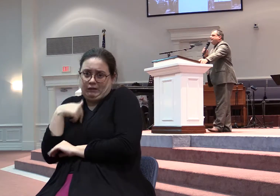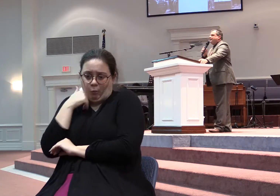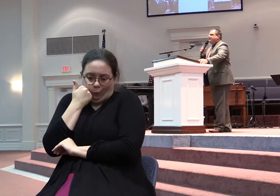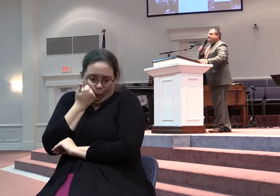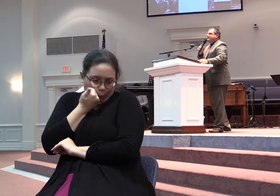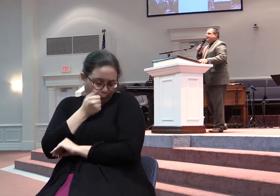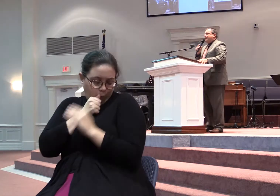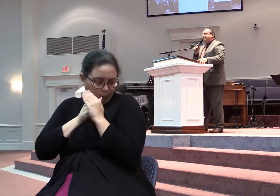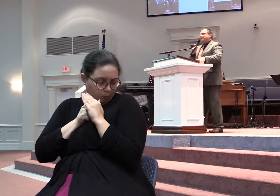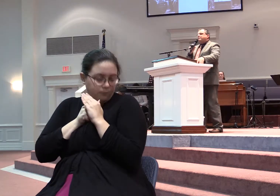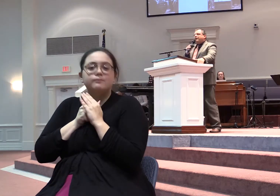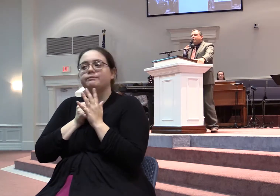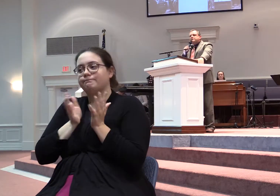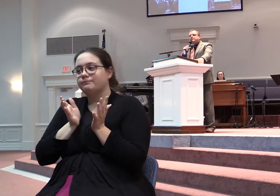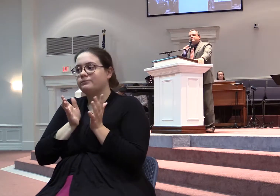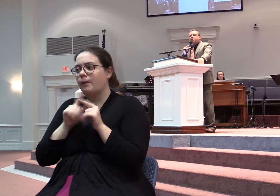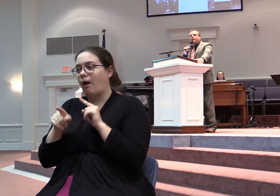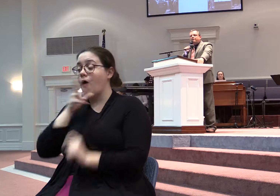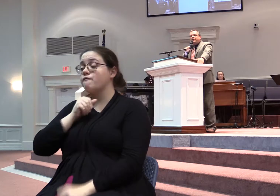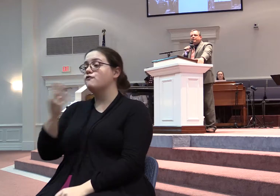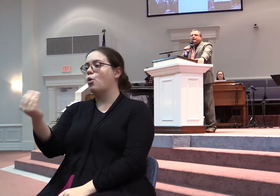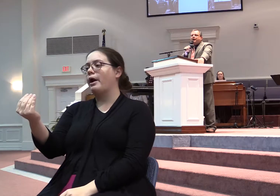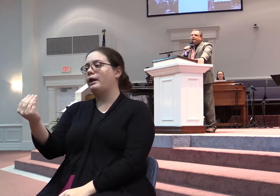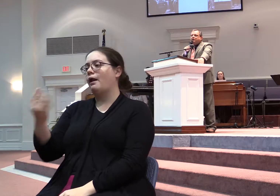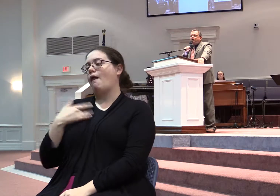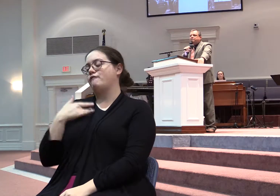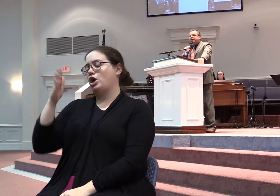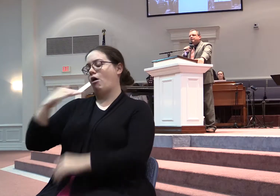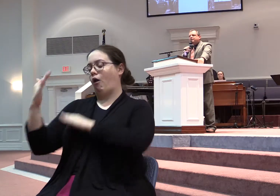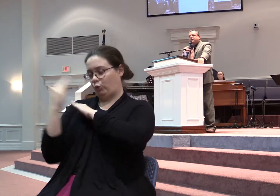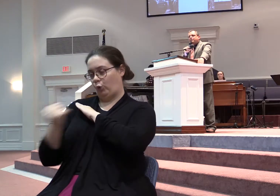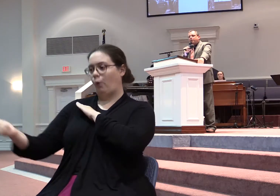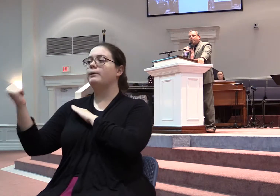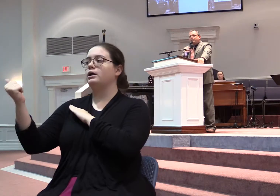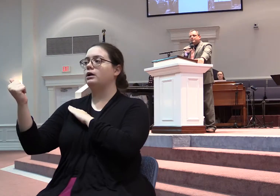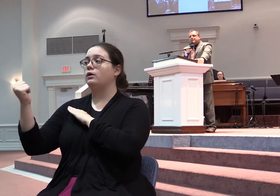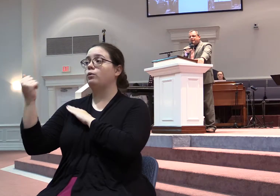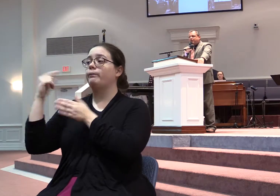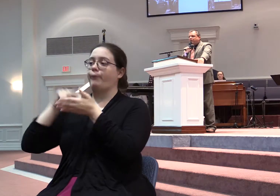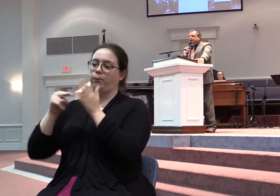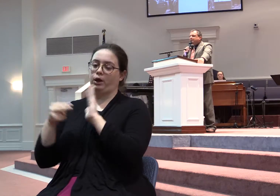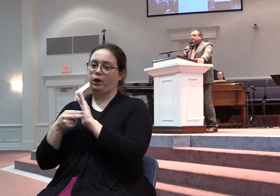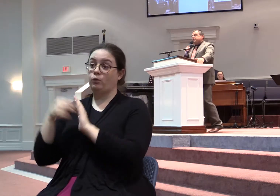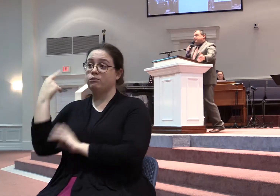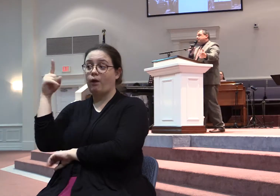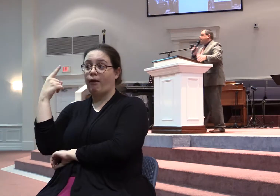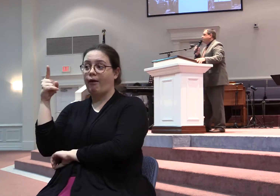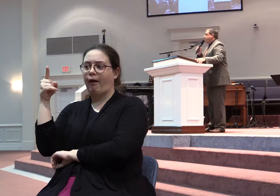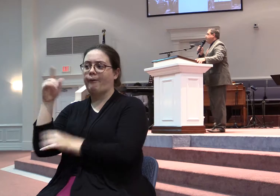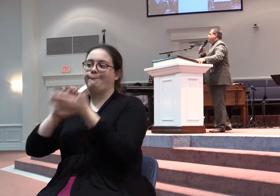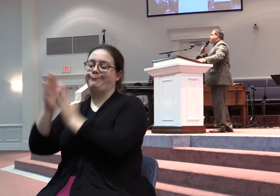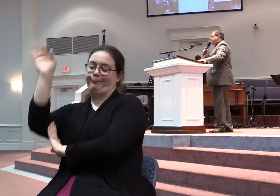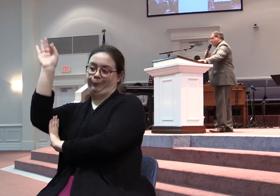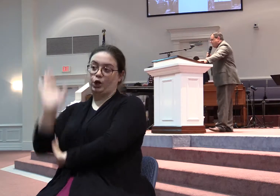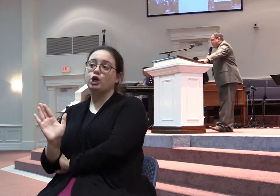shy. But at 14 years old, I felt that God had called me for a purpose. And had called me to be a minister,